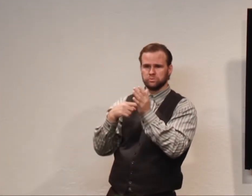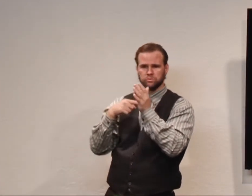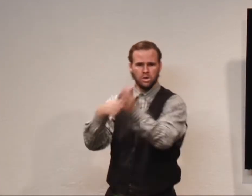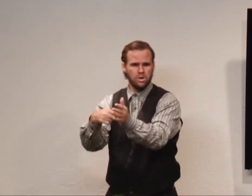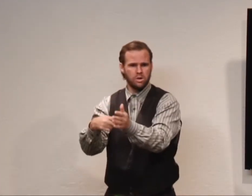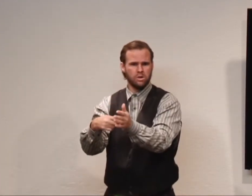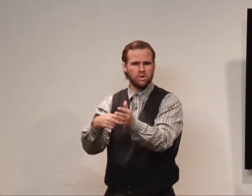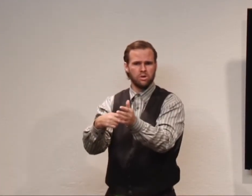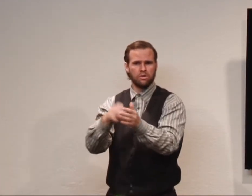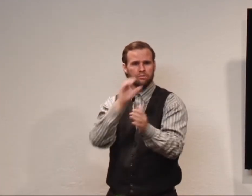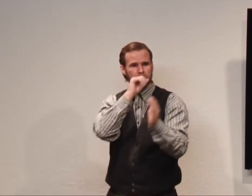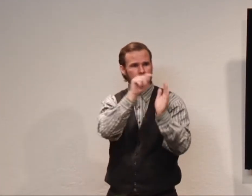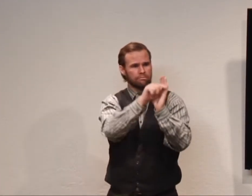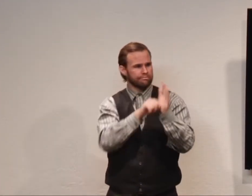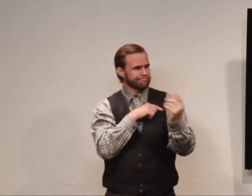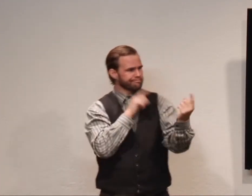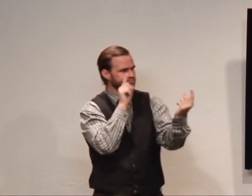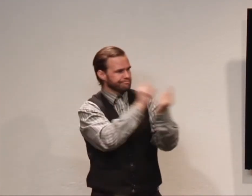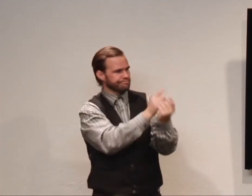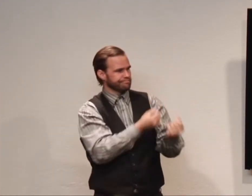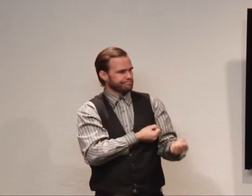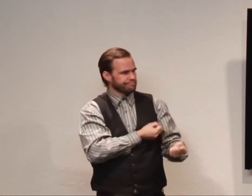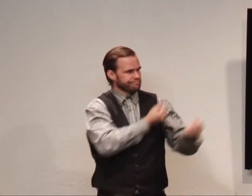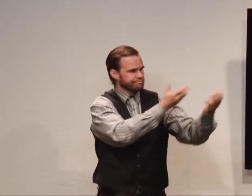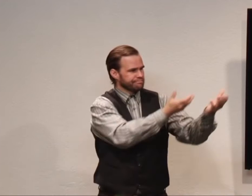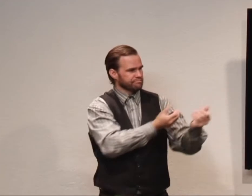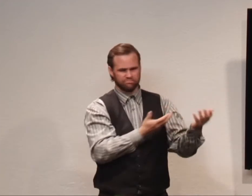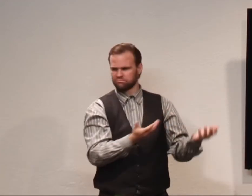We're to ask God to forgive us of our sins.